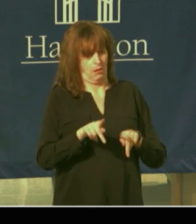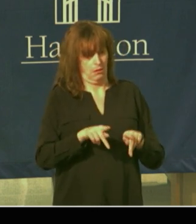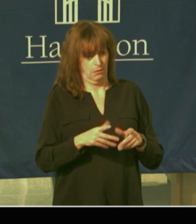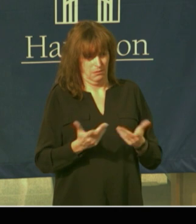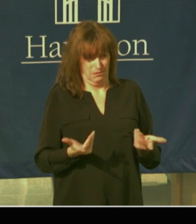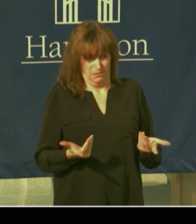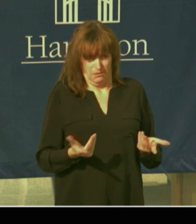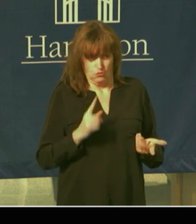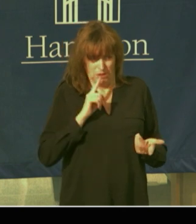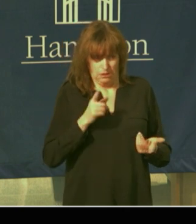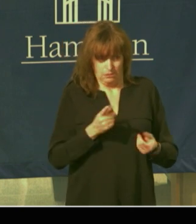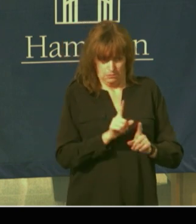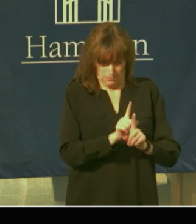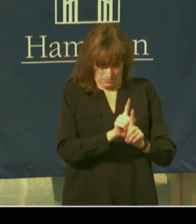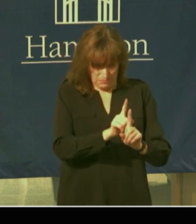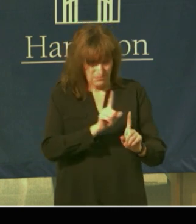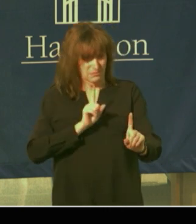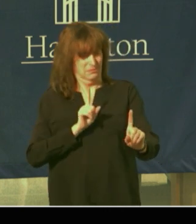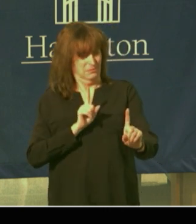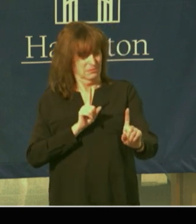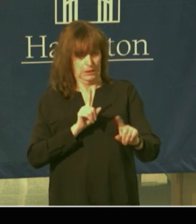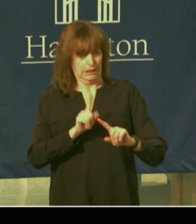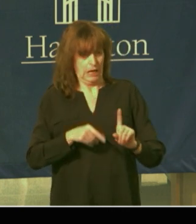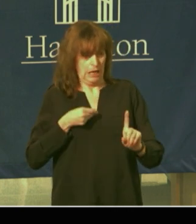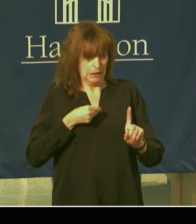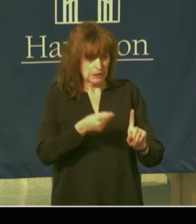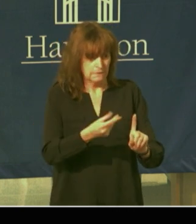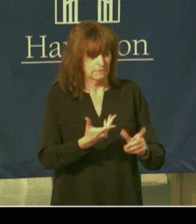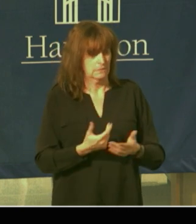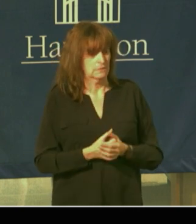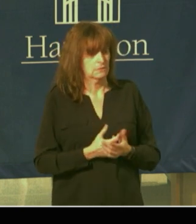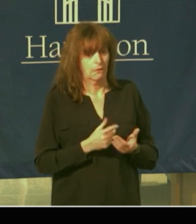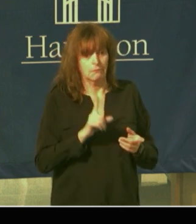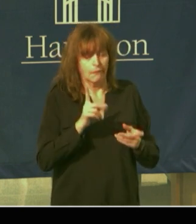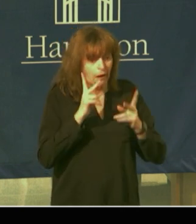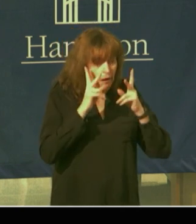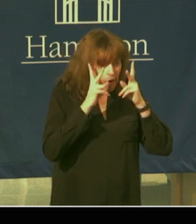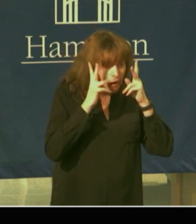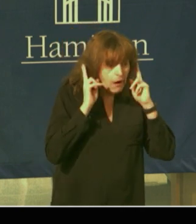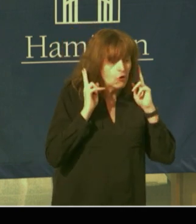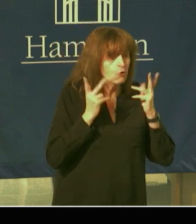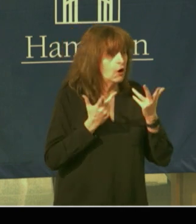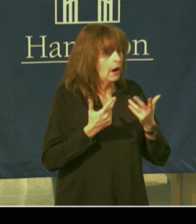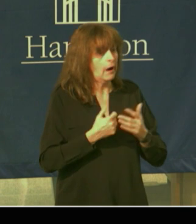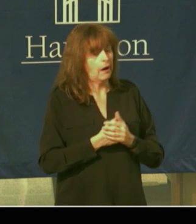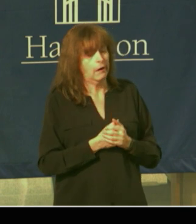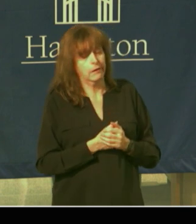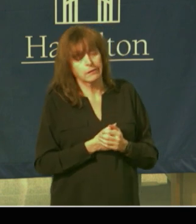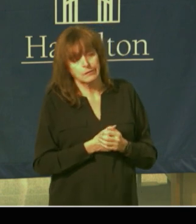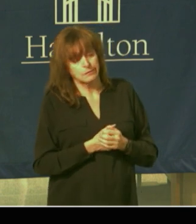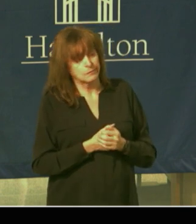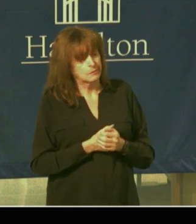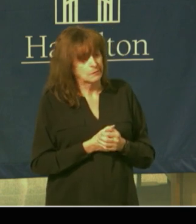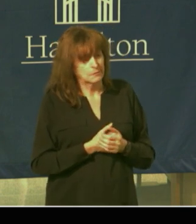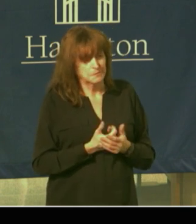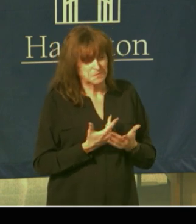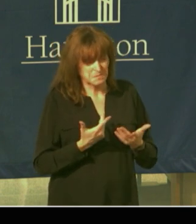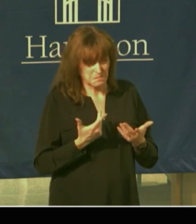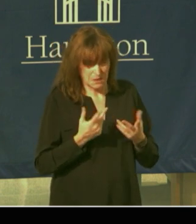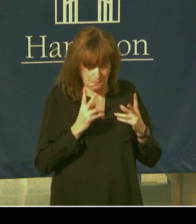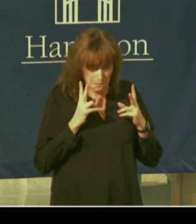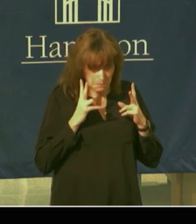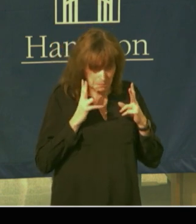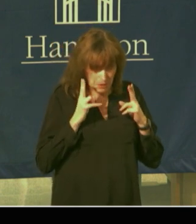kids for a haircut or any kind of an interaction. So I don't know many barbers that can kind of do a